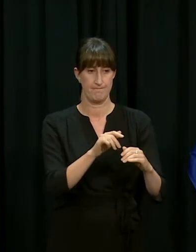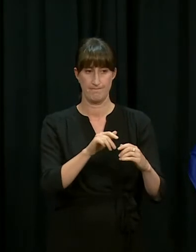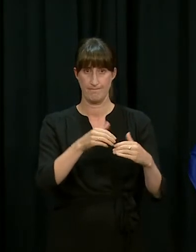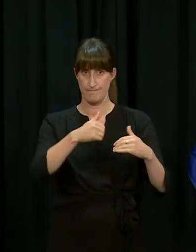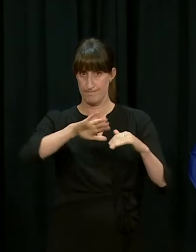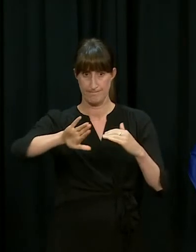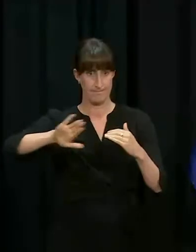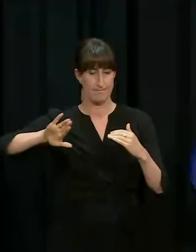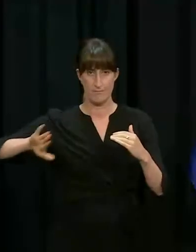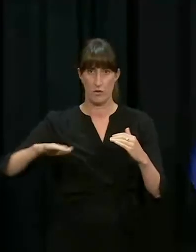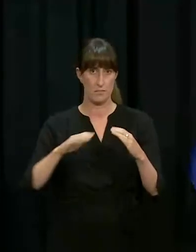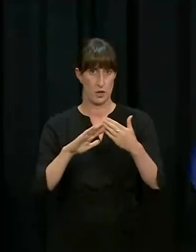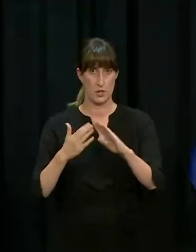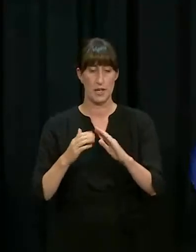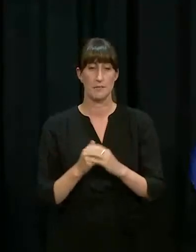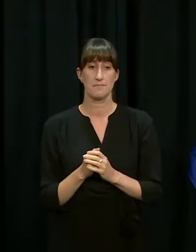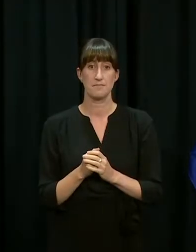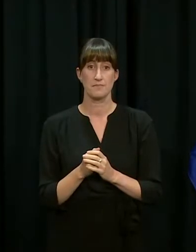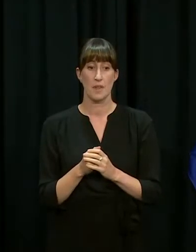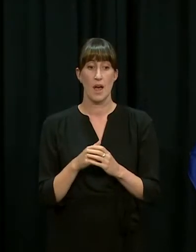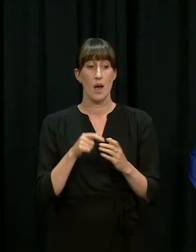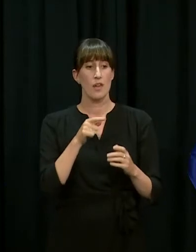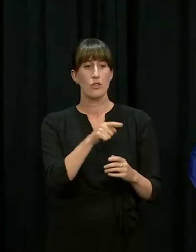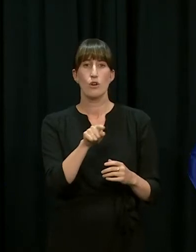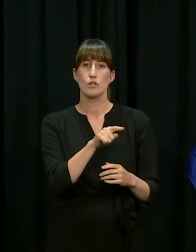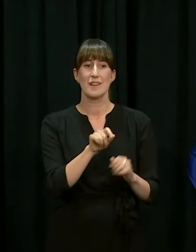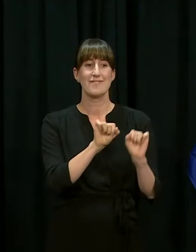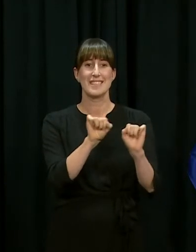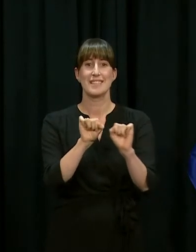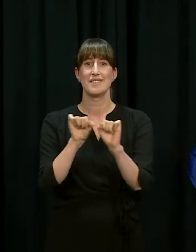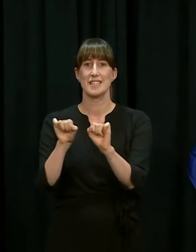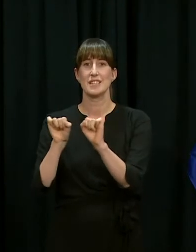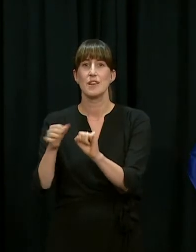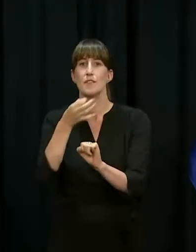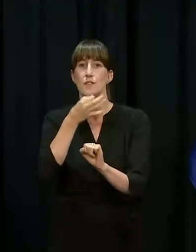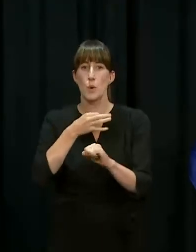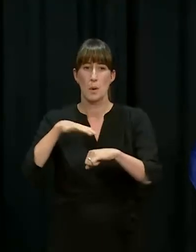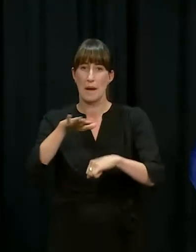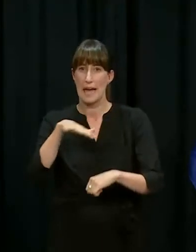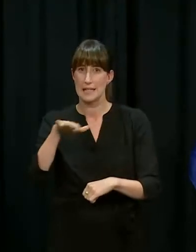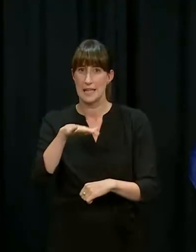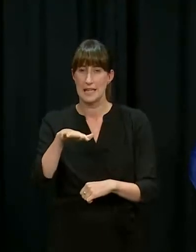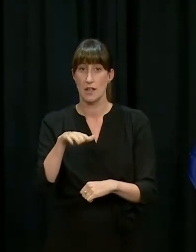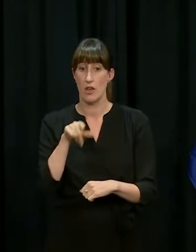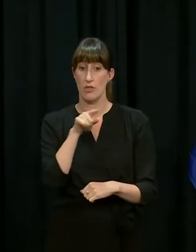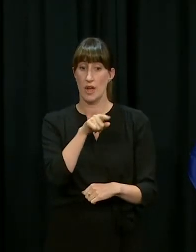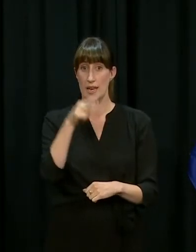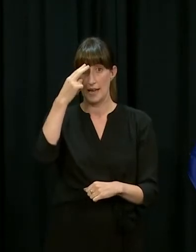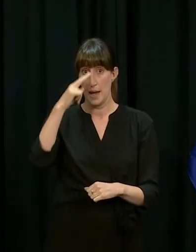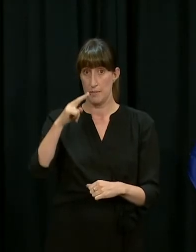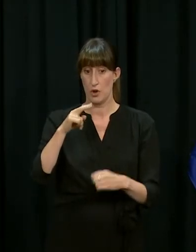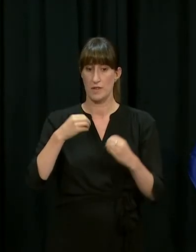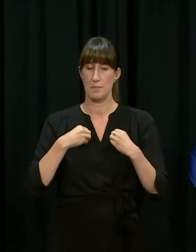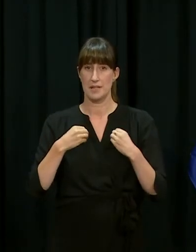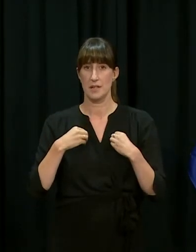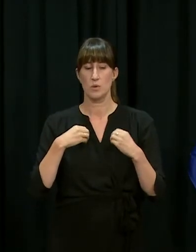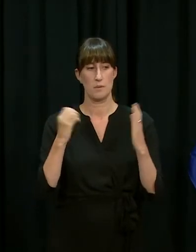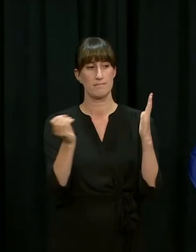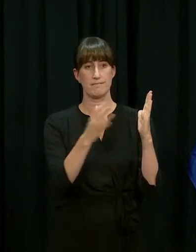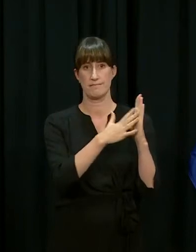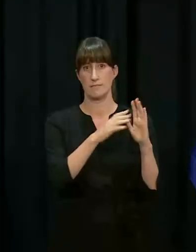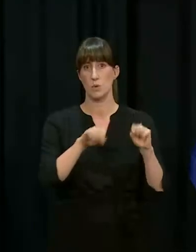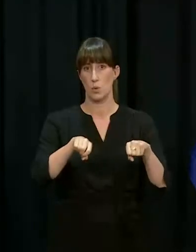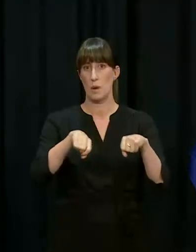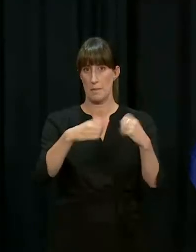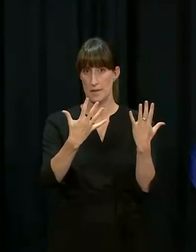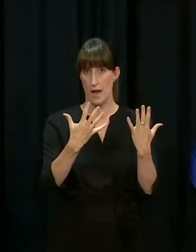have identified a number of locations of interest that will be loaded onto the Ministry of Health website. We will also send out